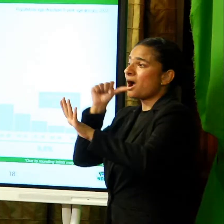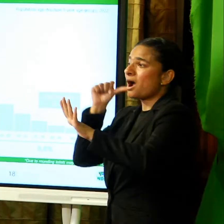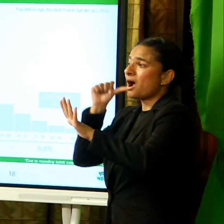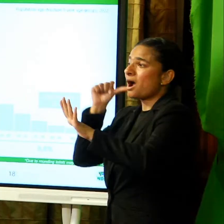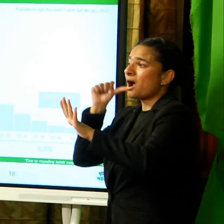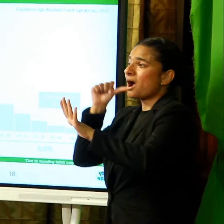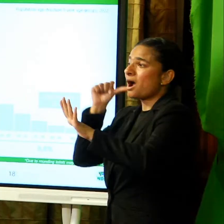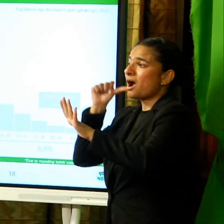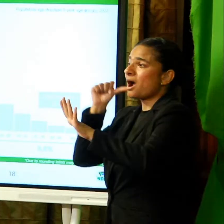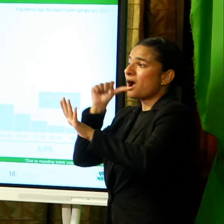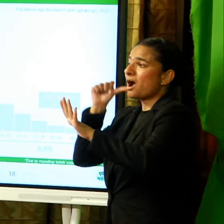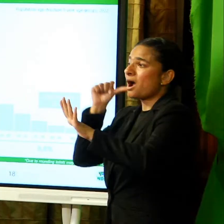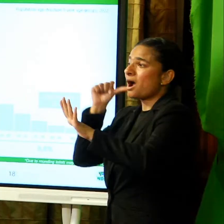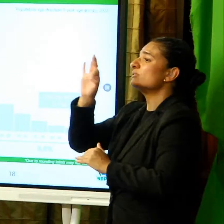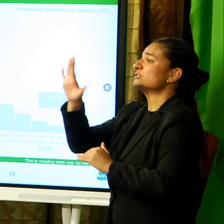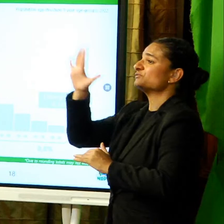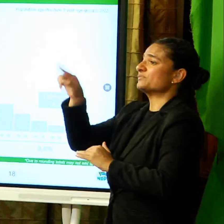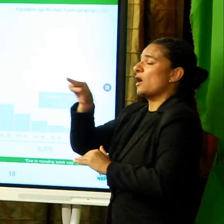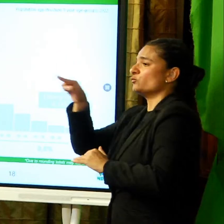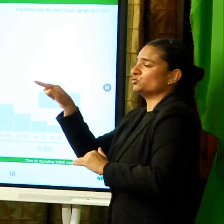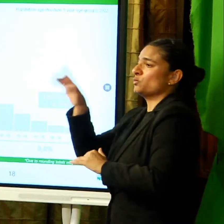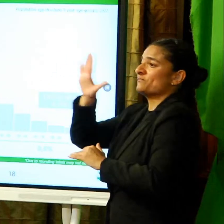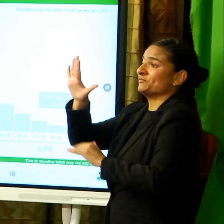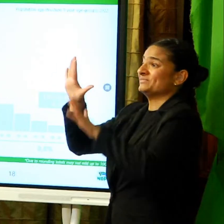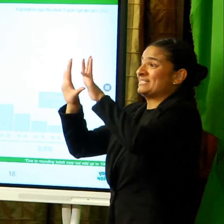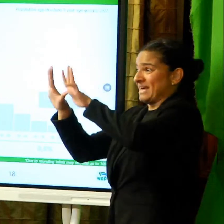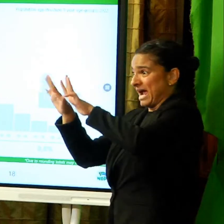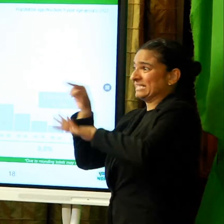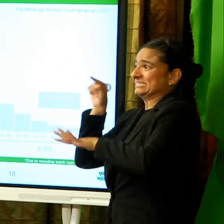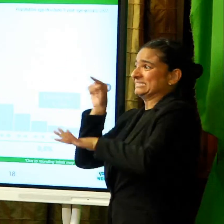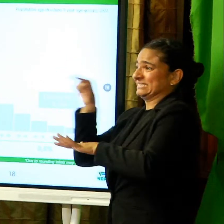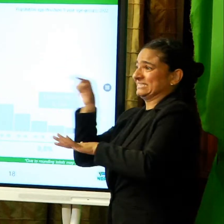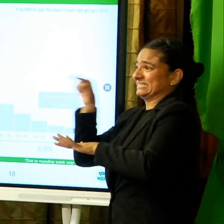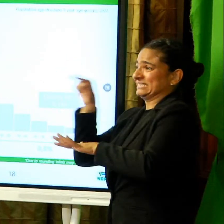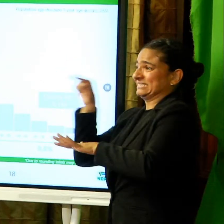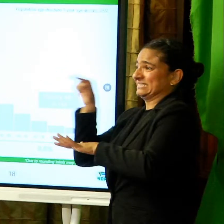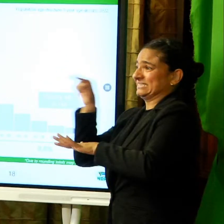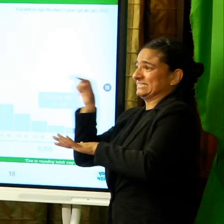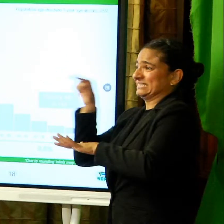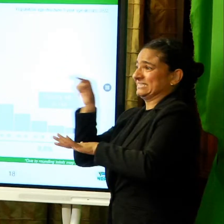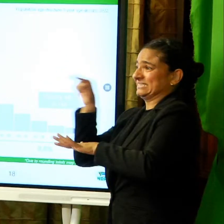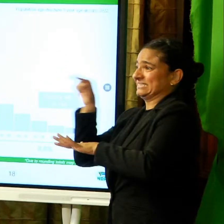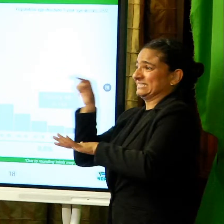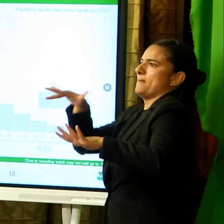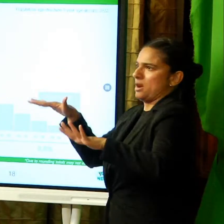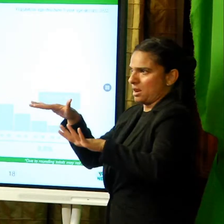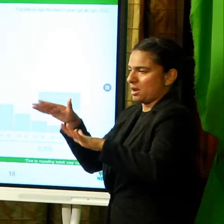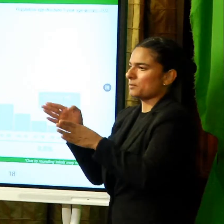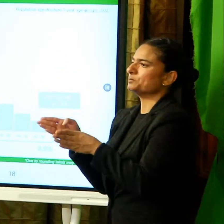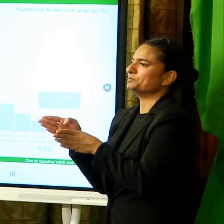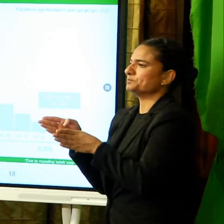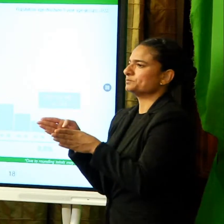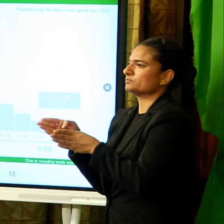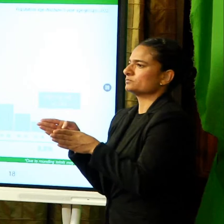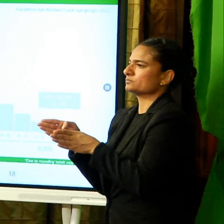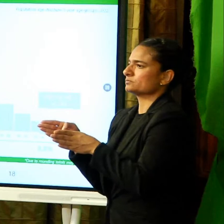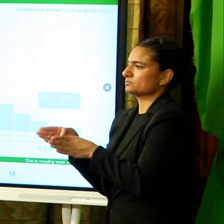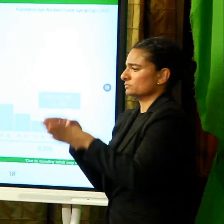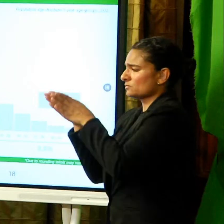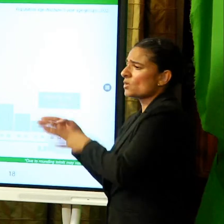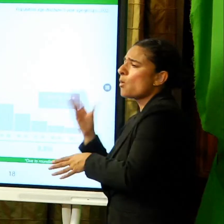The elderly, the 60 years plus, sitting at 6.1 million, accounting for